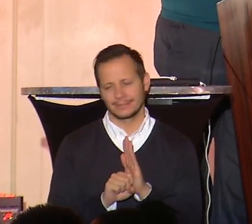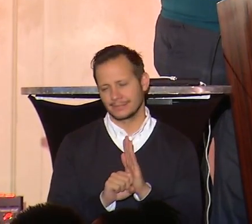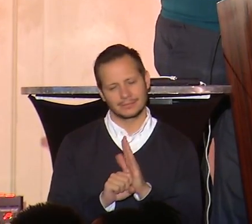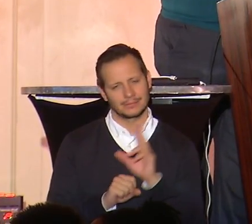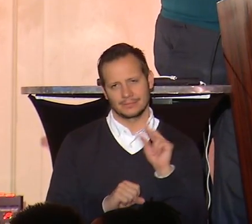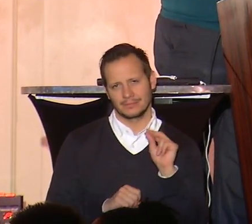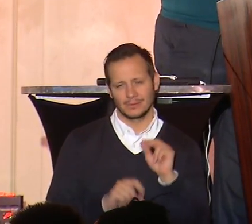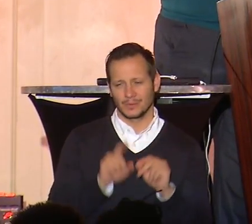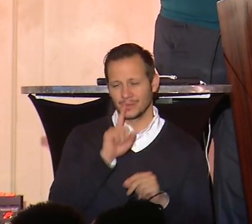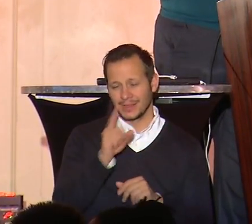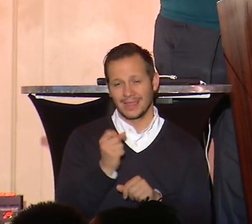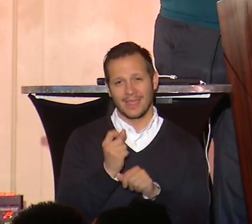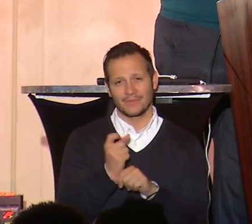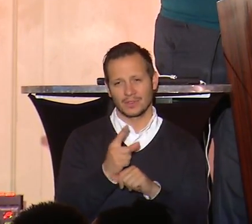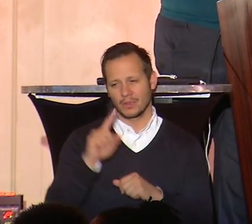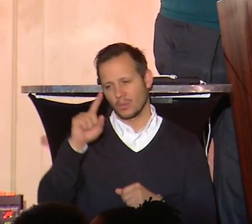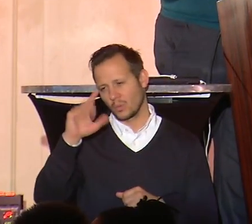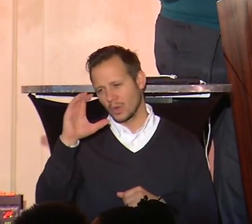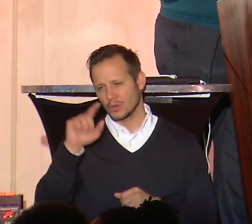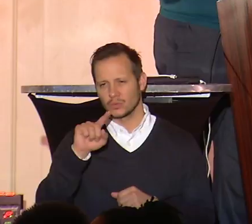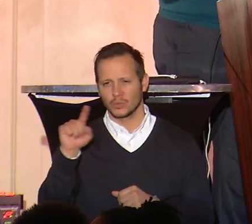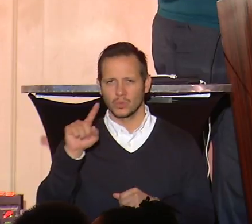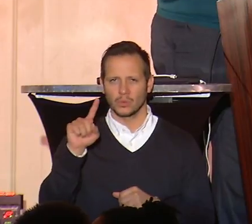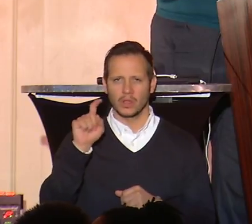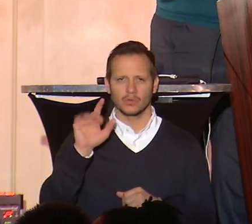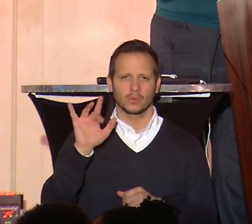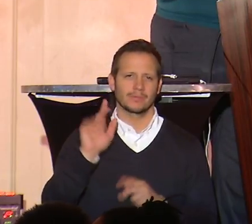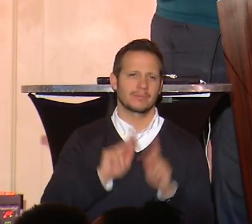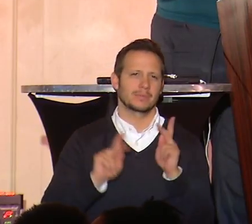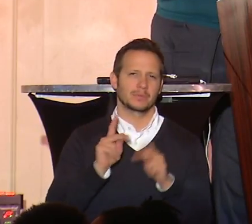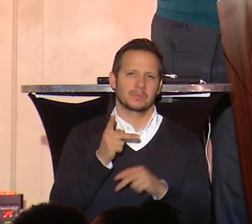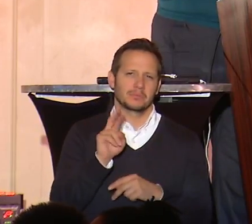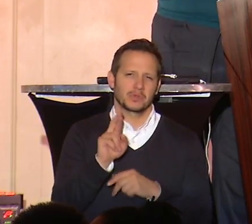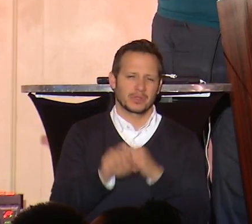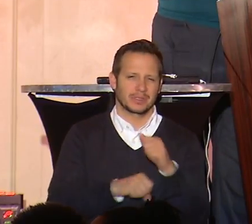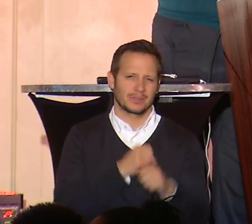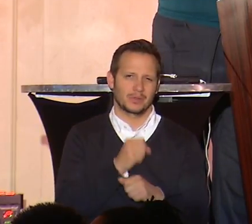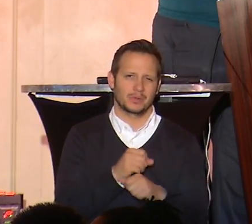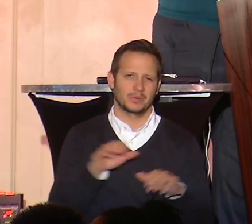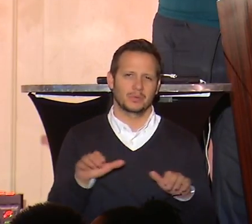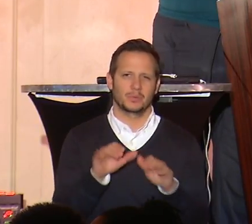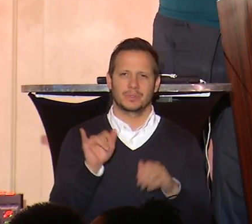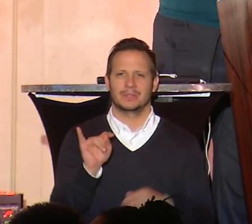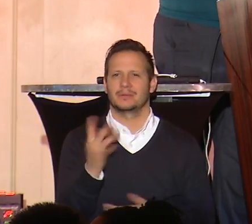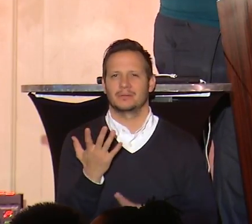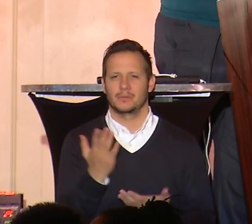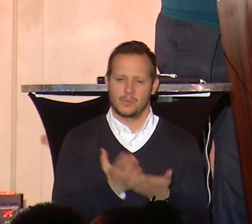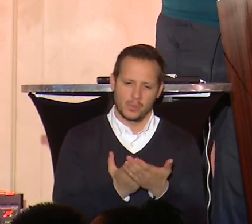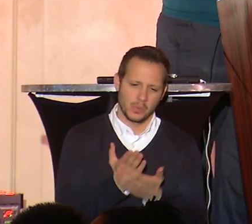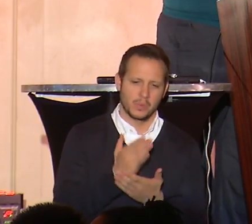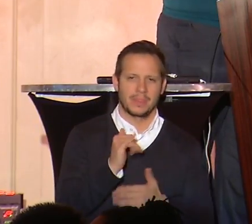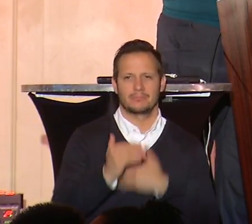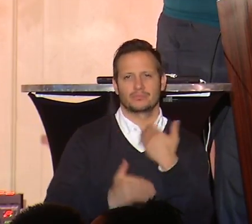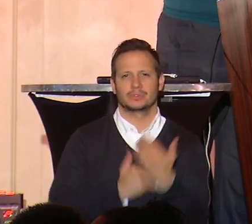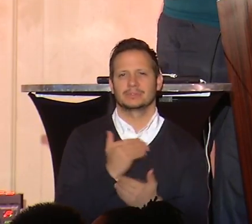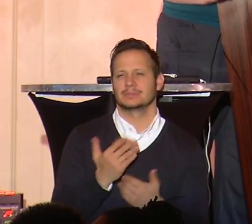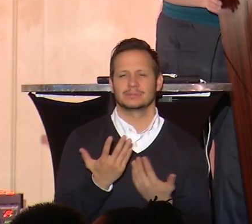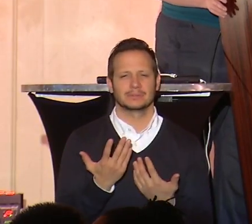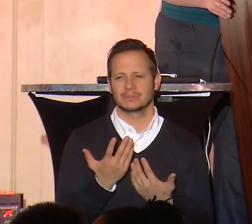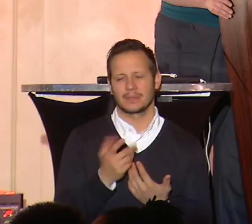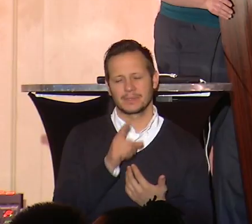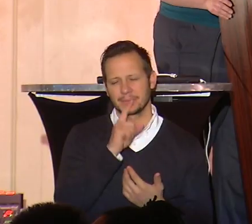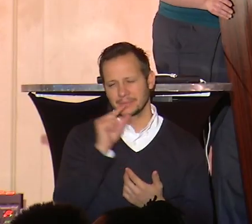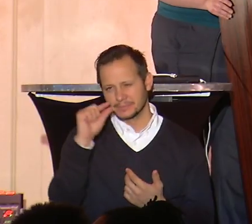125 people use it a year, go through that process to qualify. And so we're talking very,